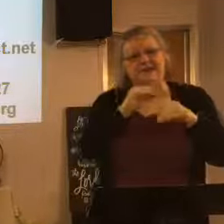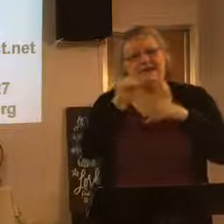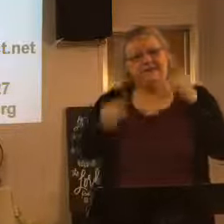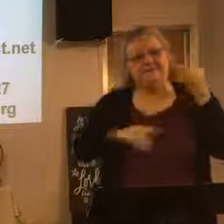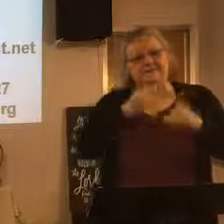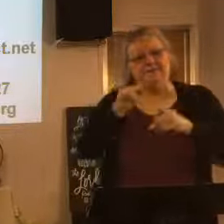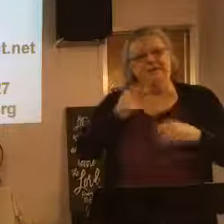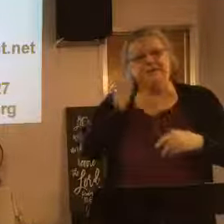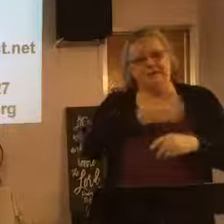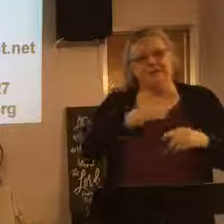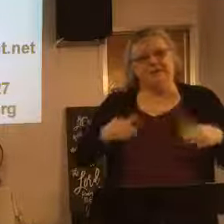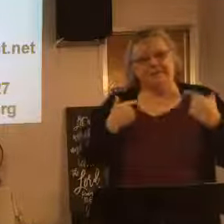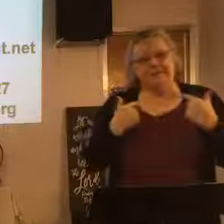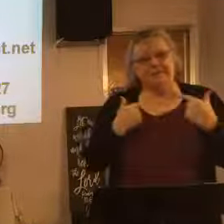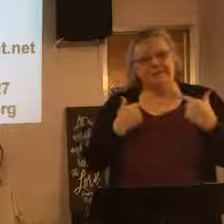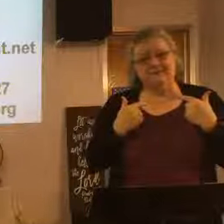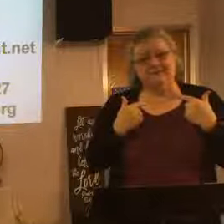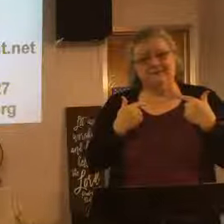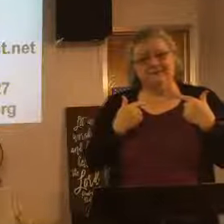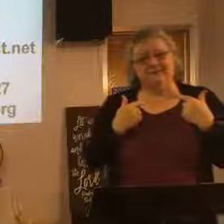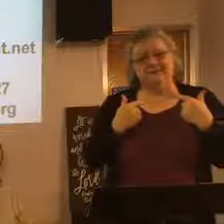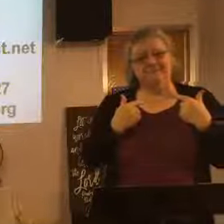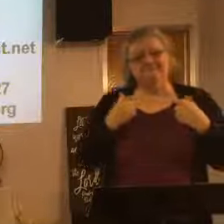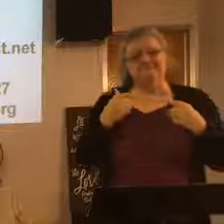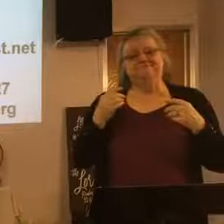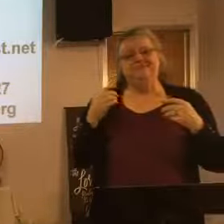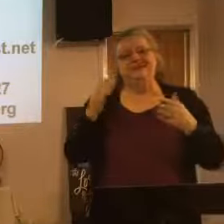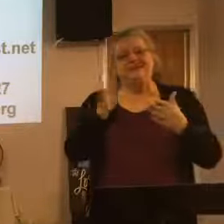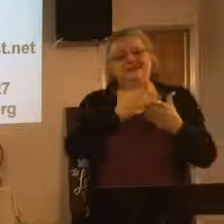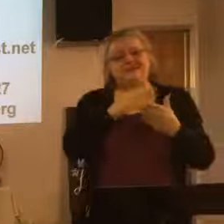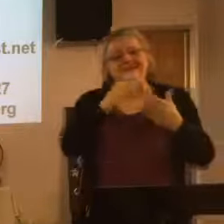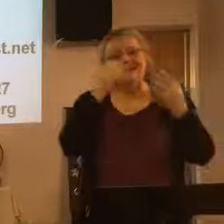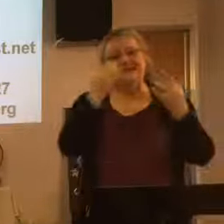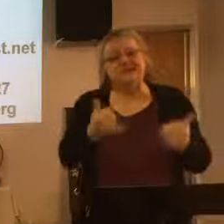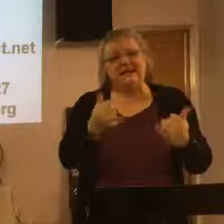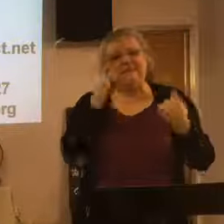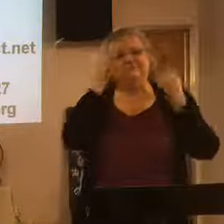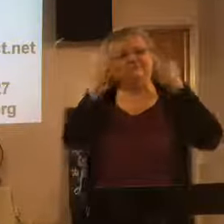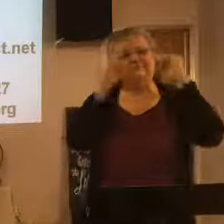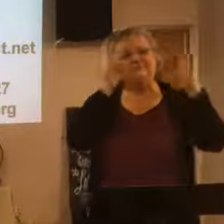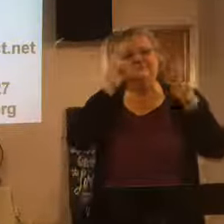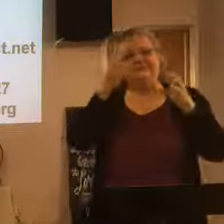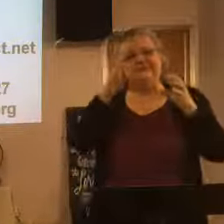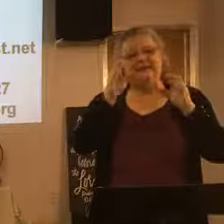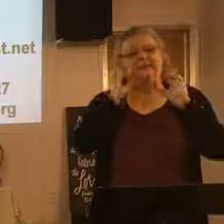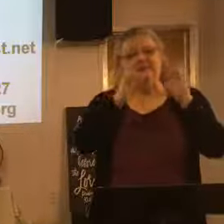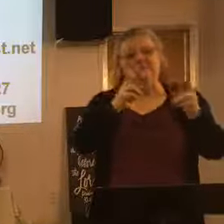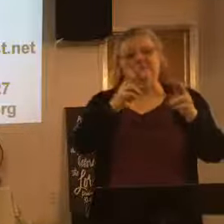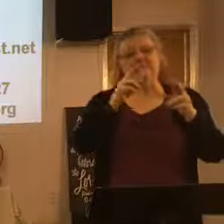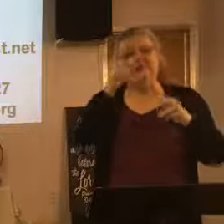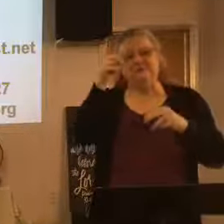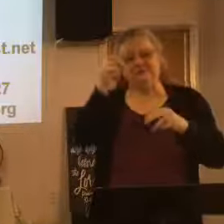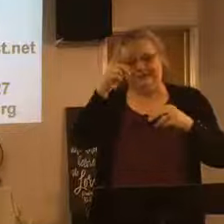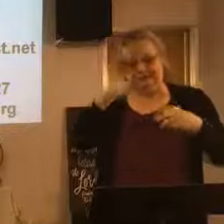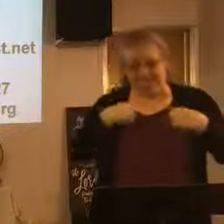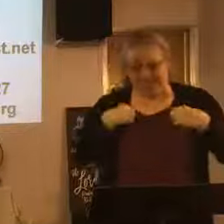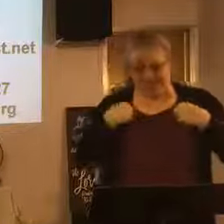people in our lives. Use this song and let God inspire you to respond to him in whatever way you